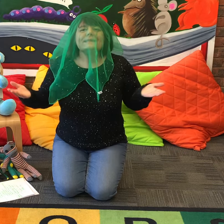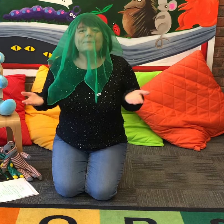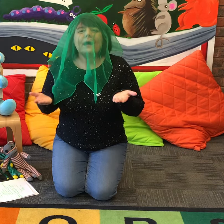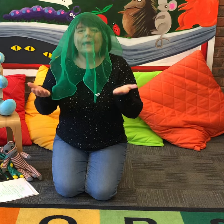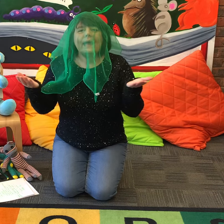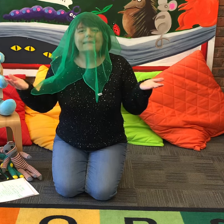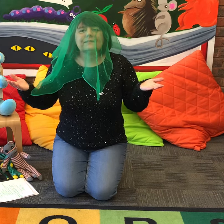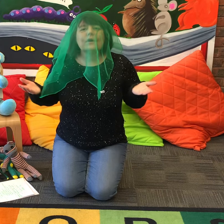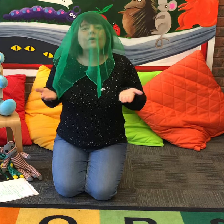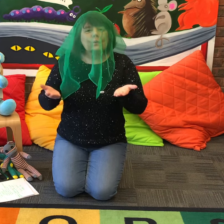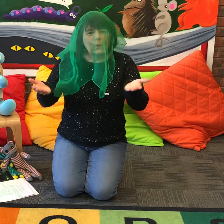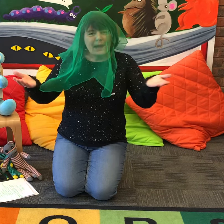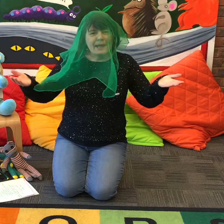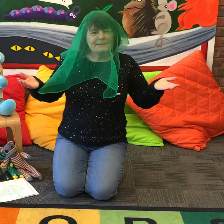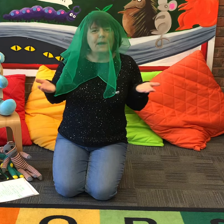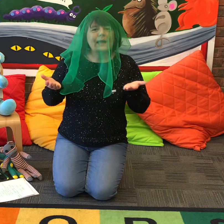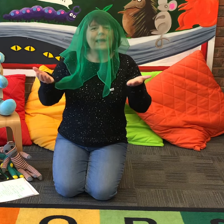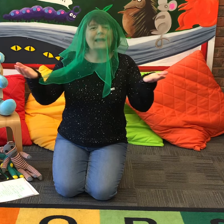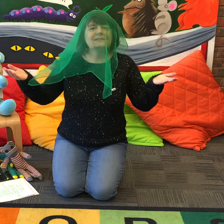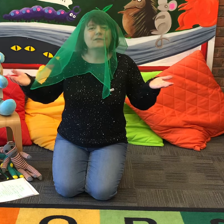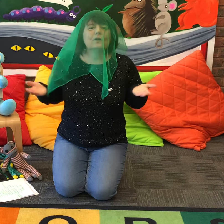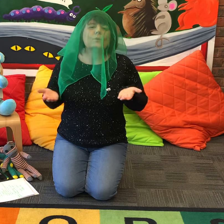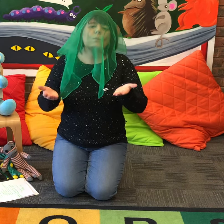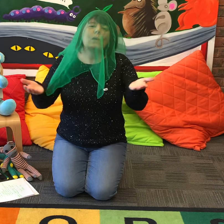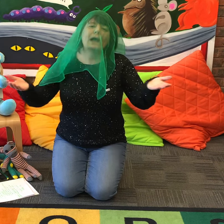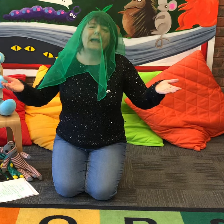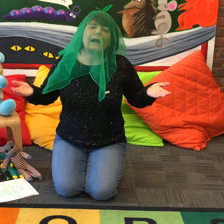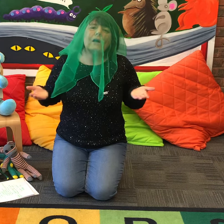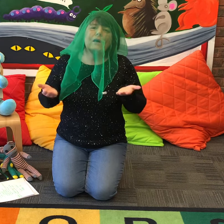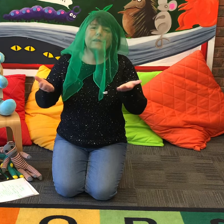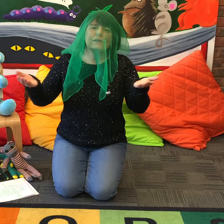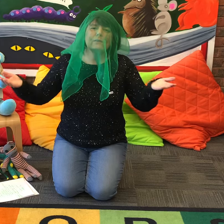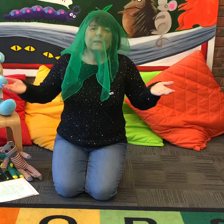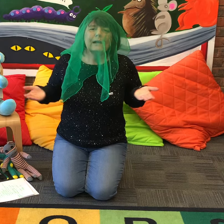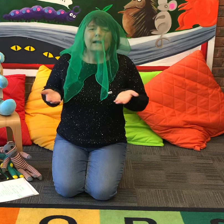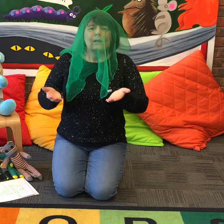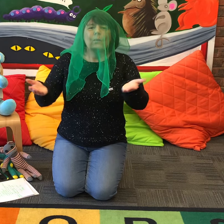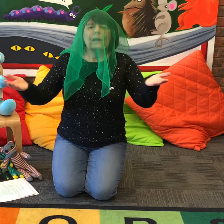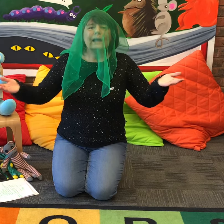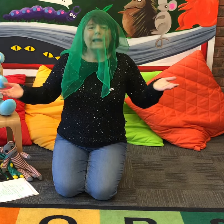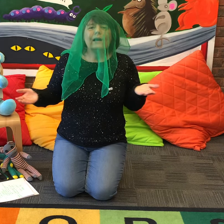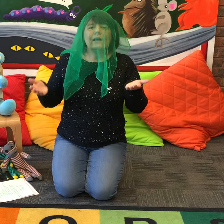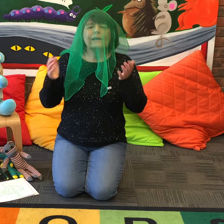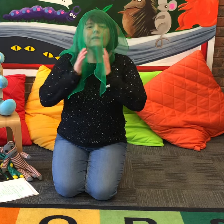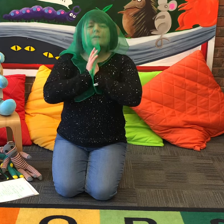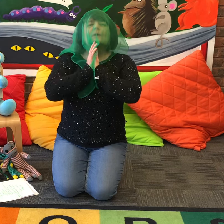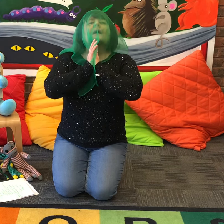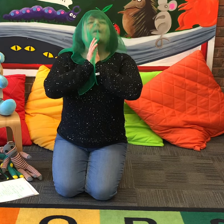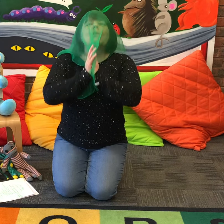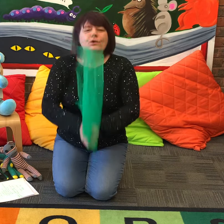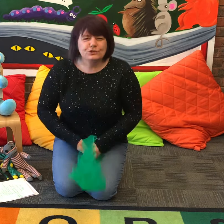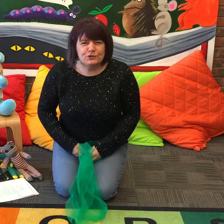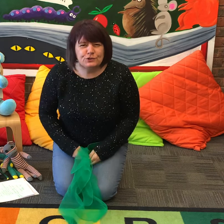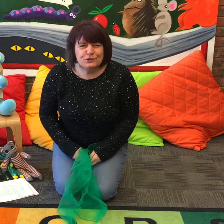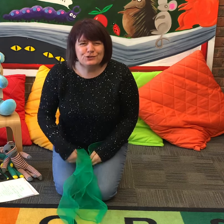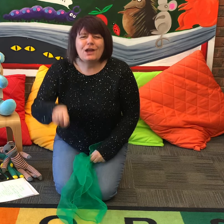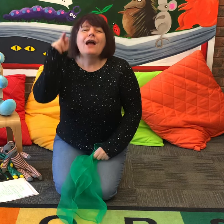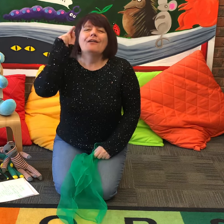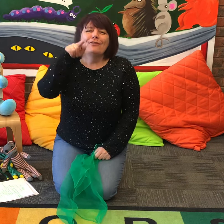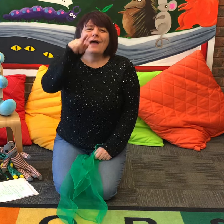my head gone? Where's my head gone? Where are you? Where are you? Whoosh! There